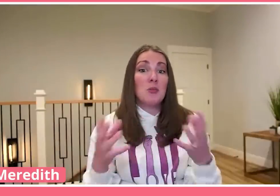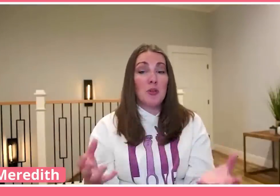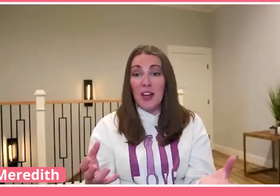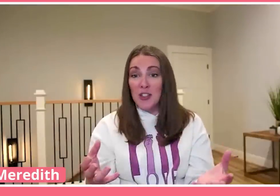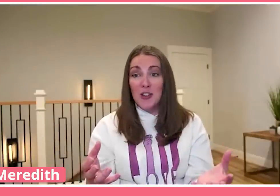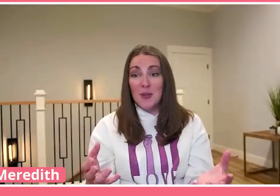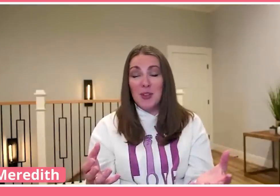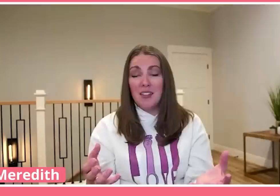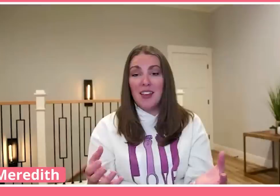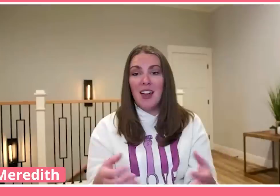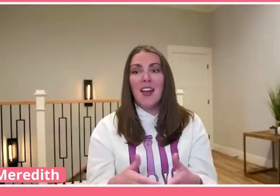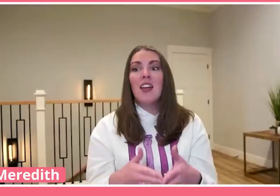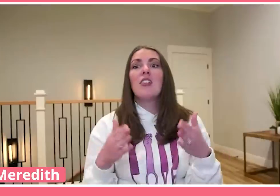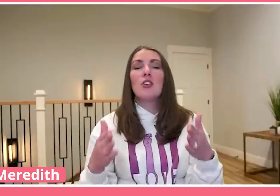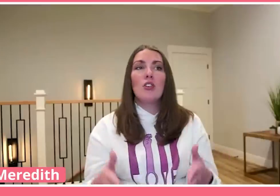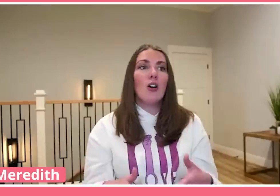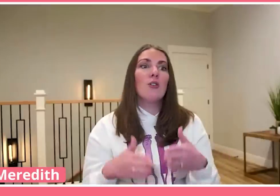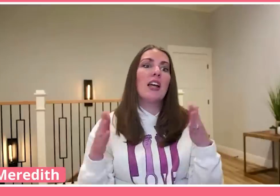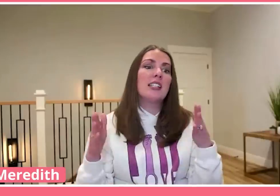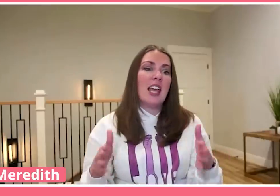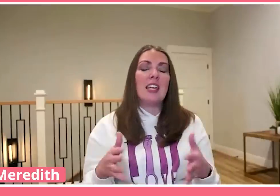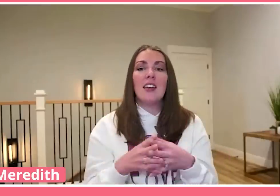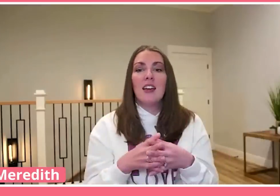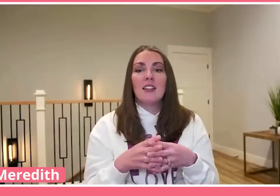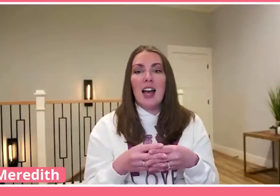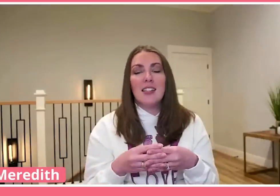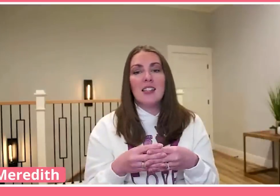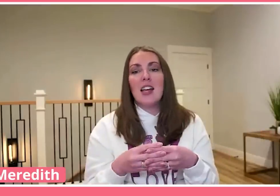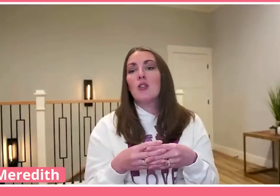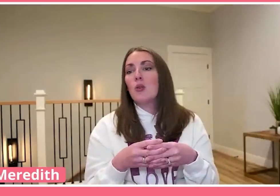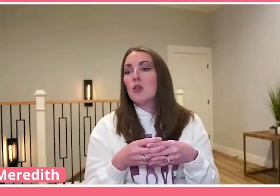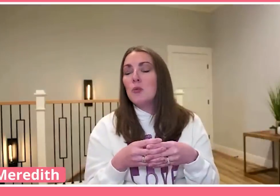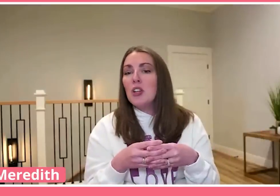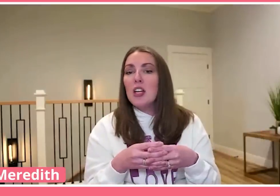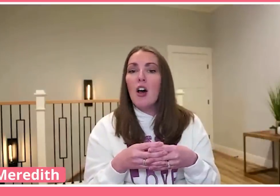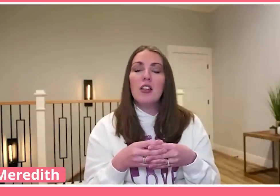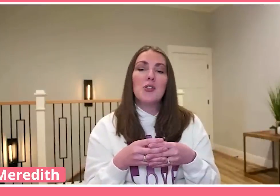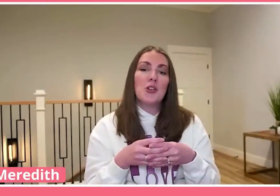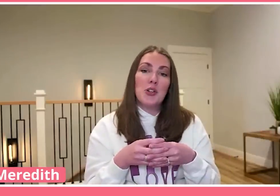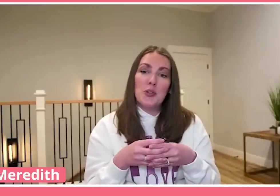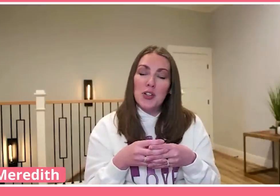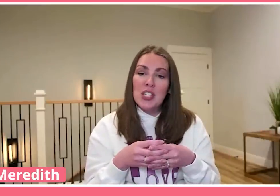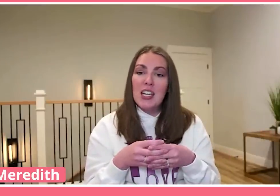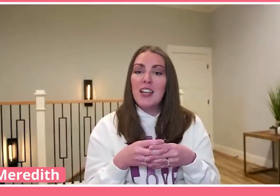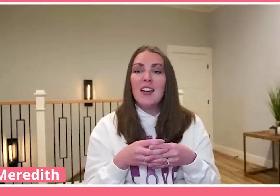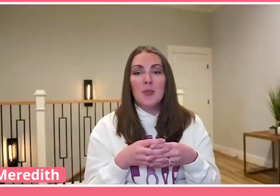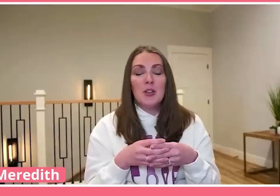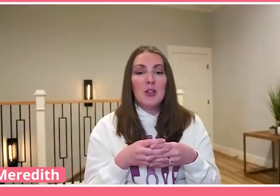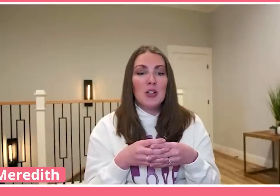profession or something like that, then go and take classes at your local community college or your university. Learning